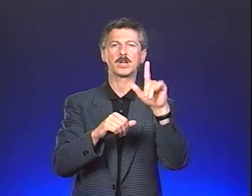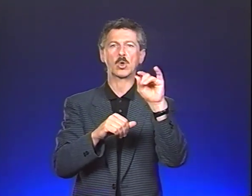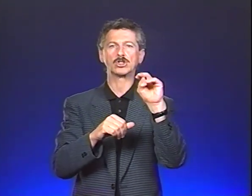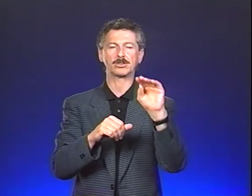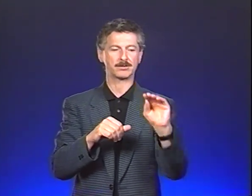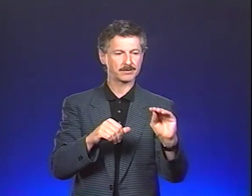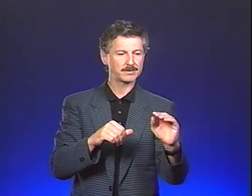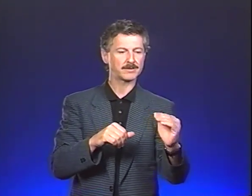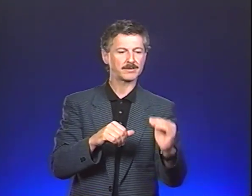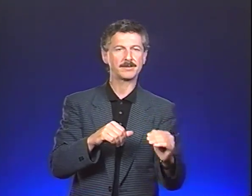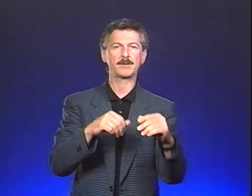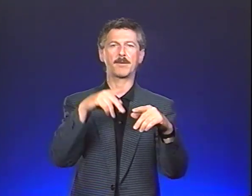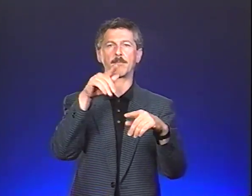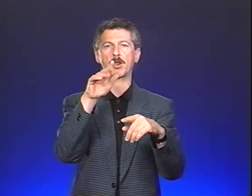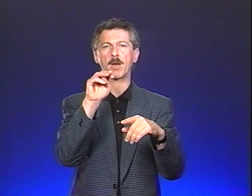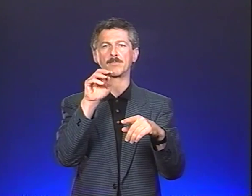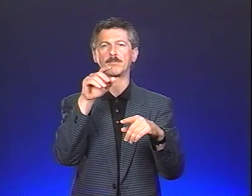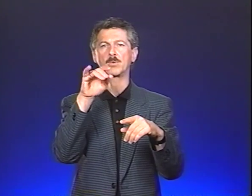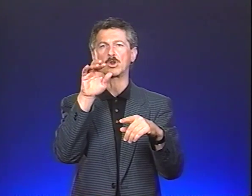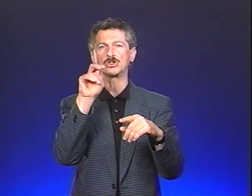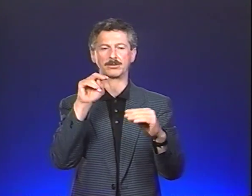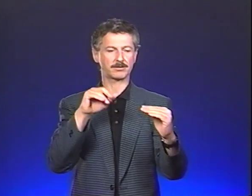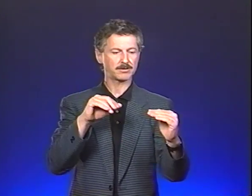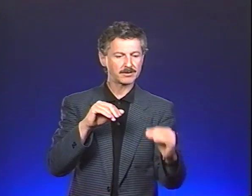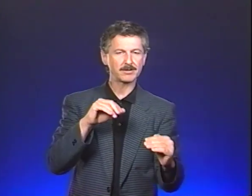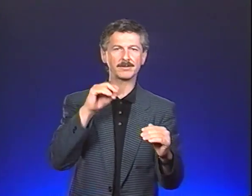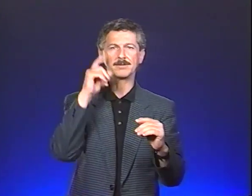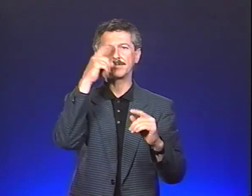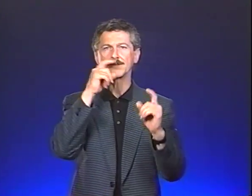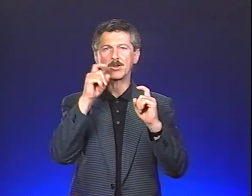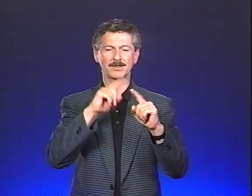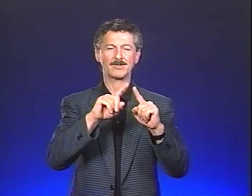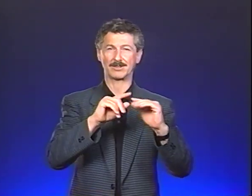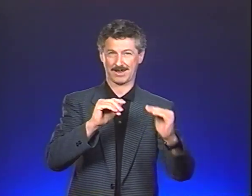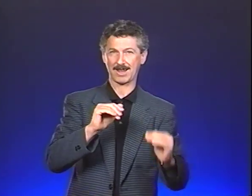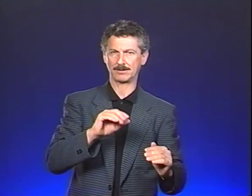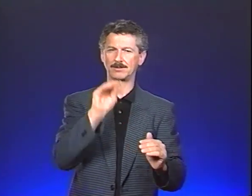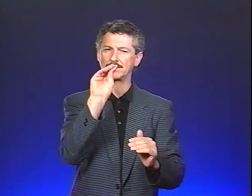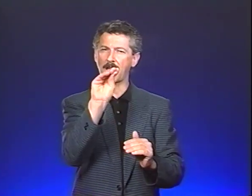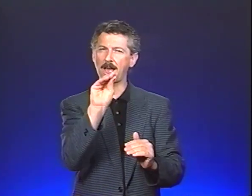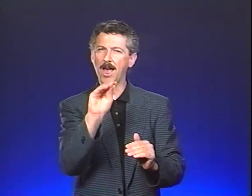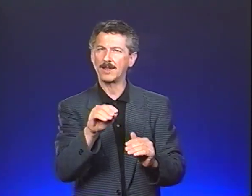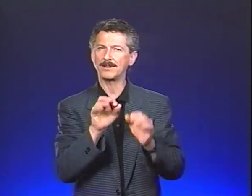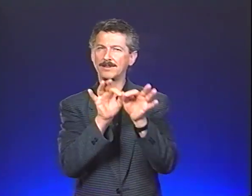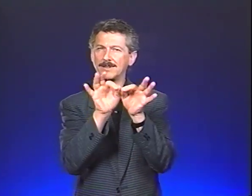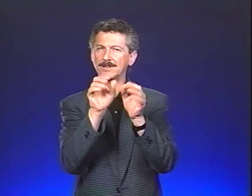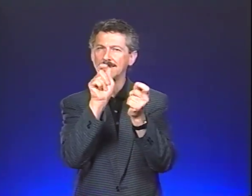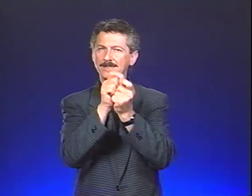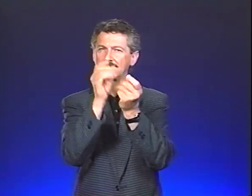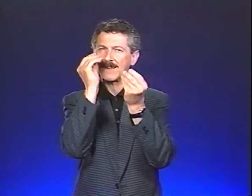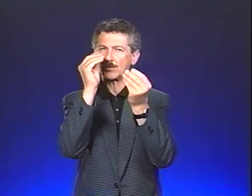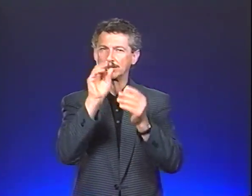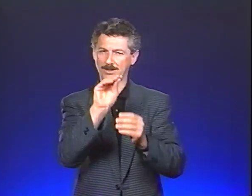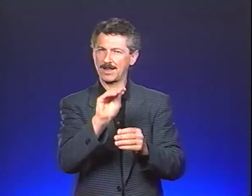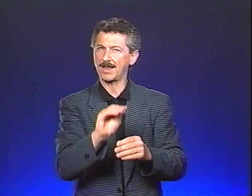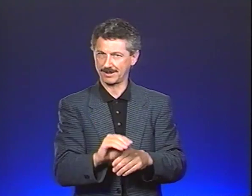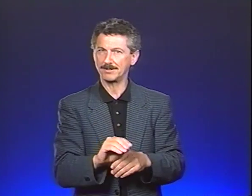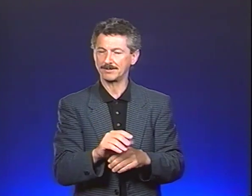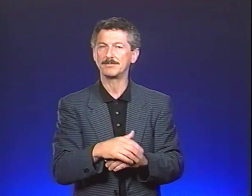the other parameters, the hand shape, the location, the palm orientation, the non-manual signals, which gives us a